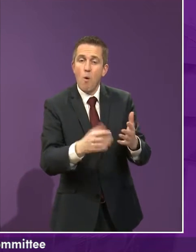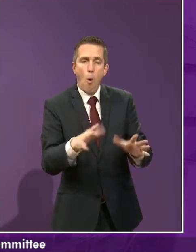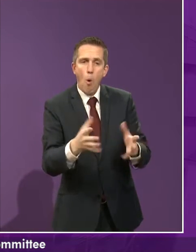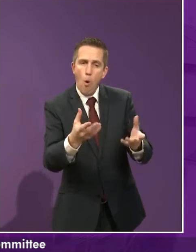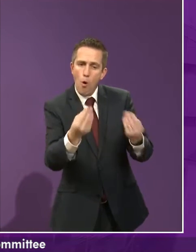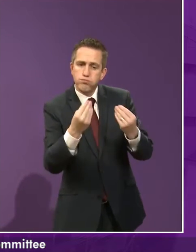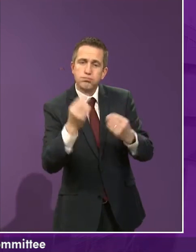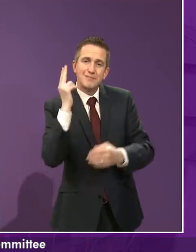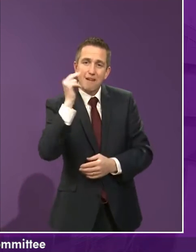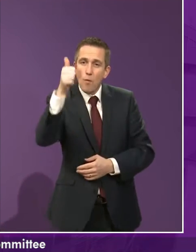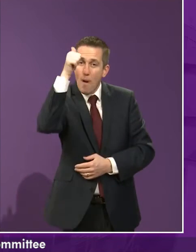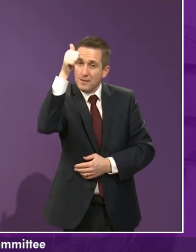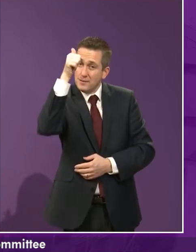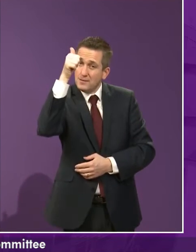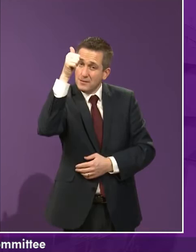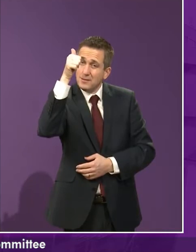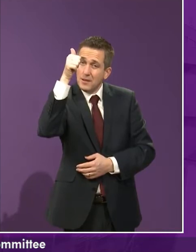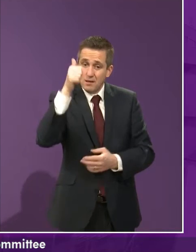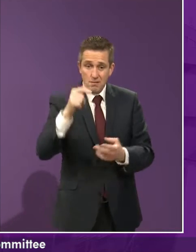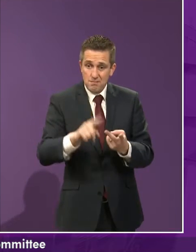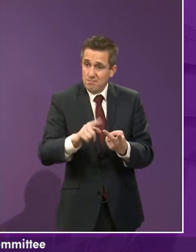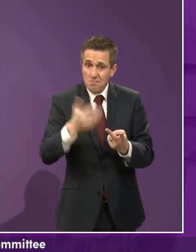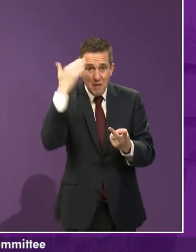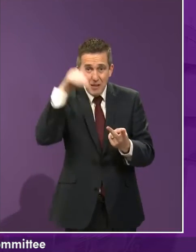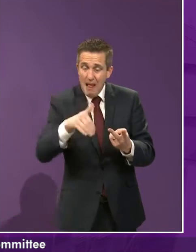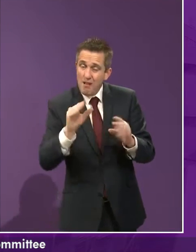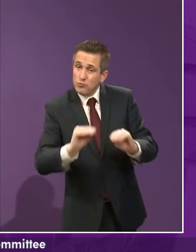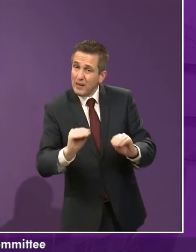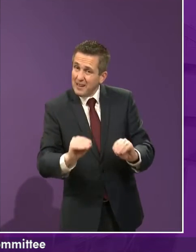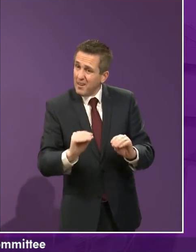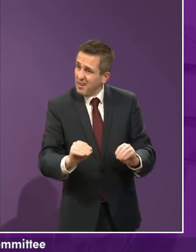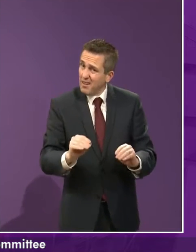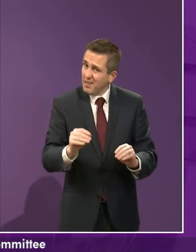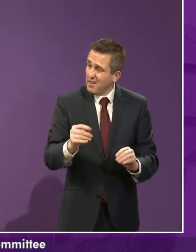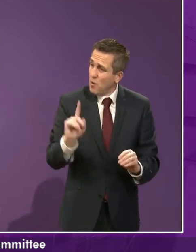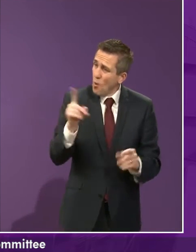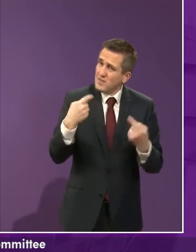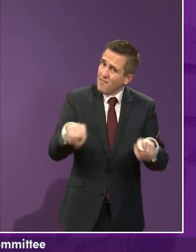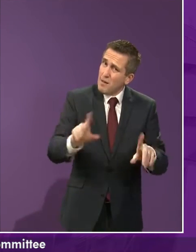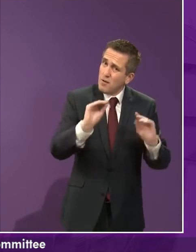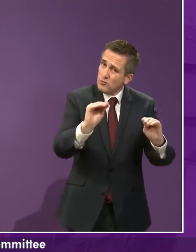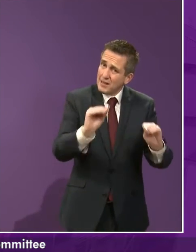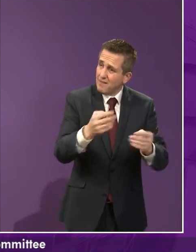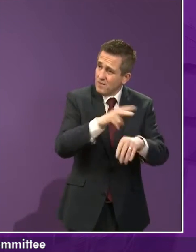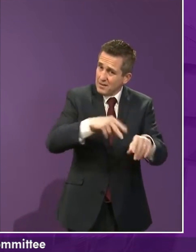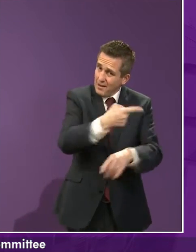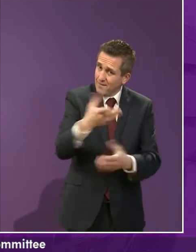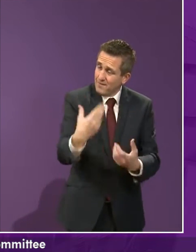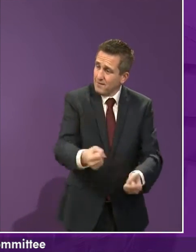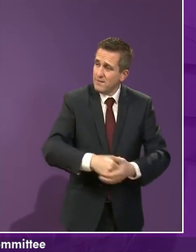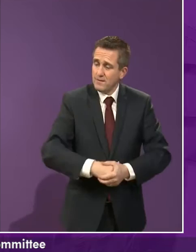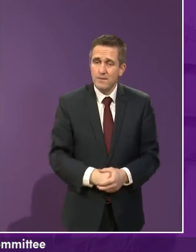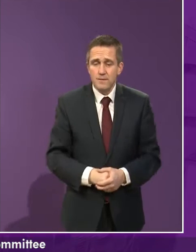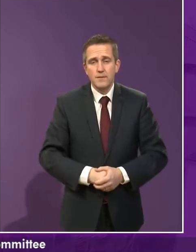deaf awareness training. Yeah. So the same with mental health, the same with other disability training. What's available for staff? Yeah, there